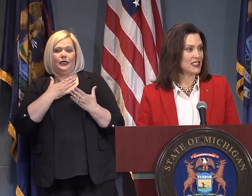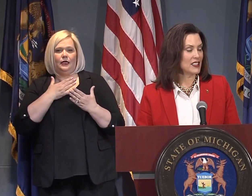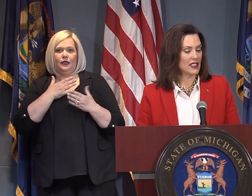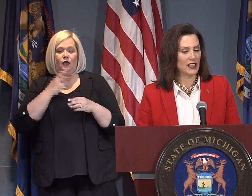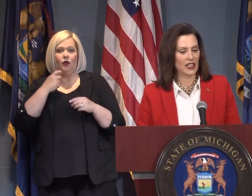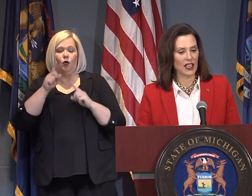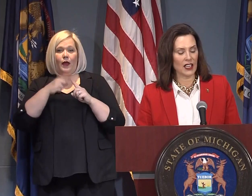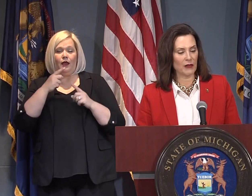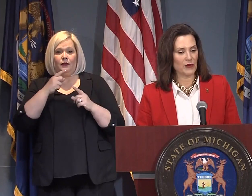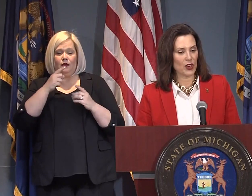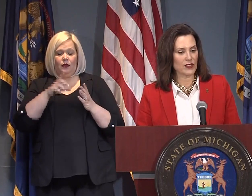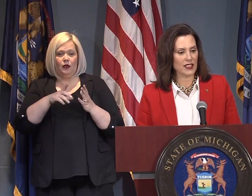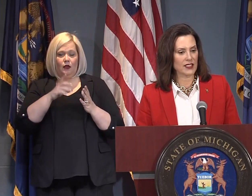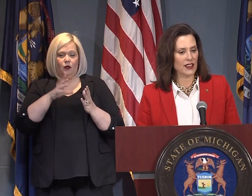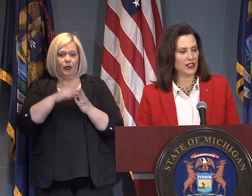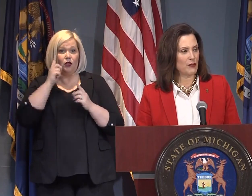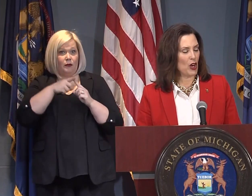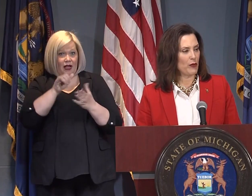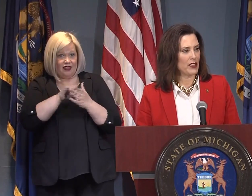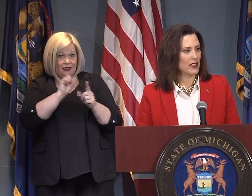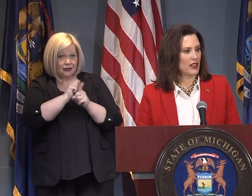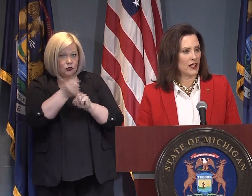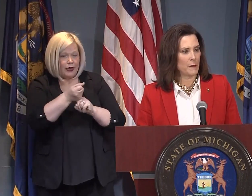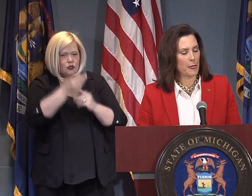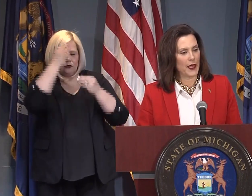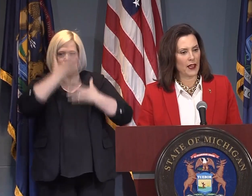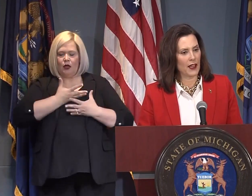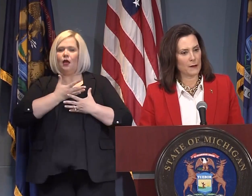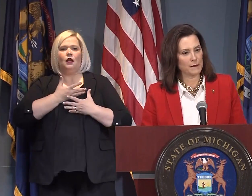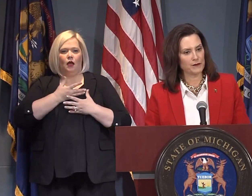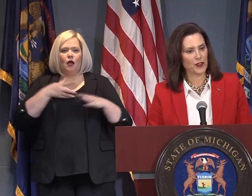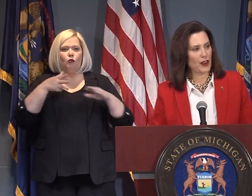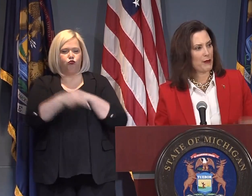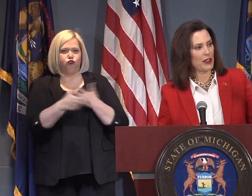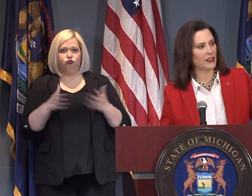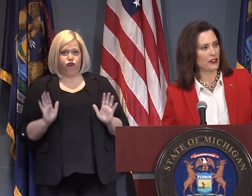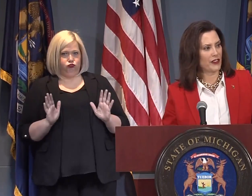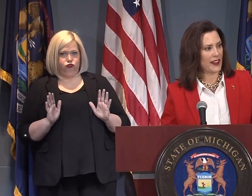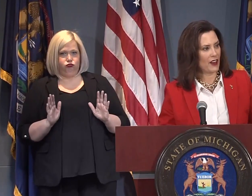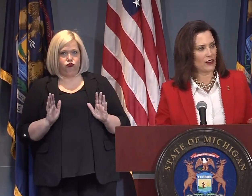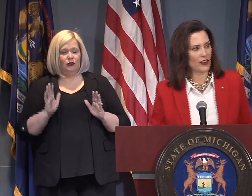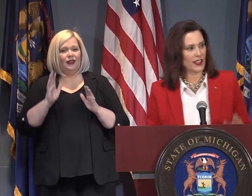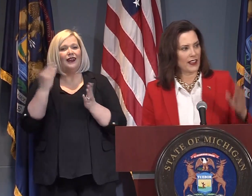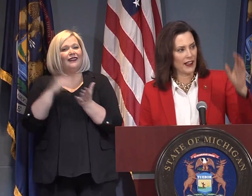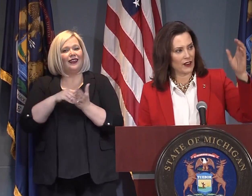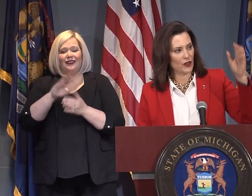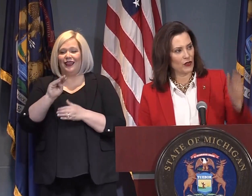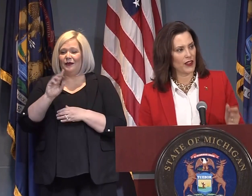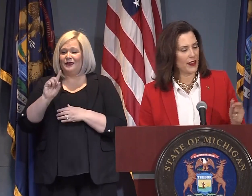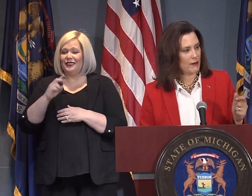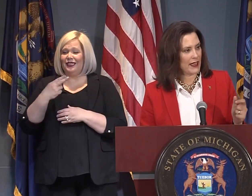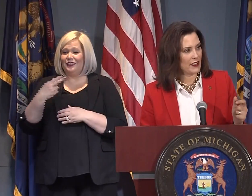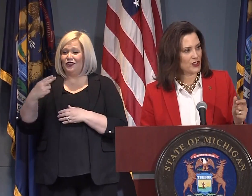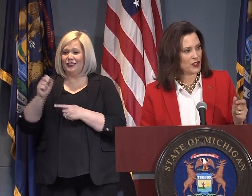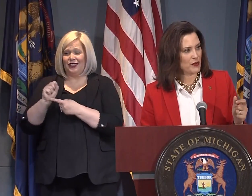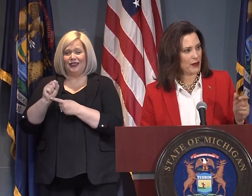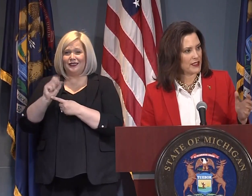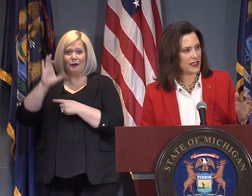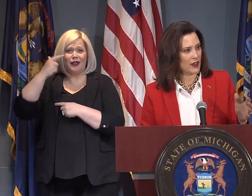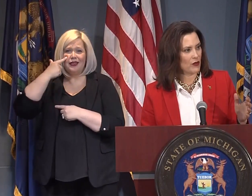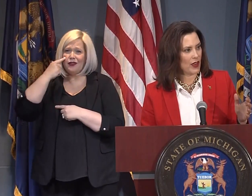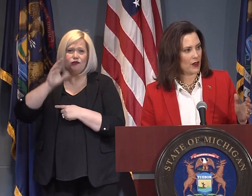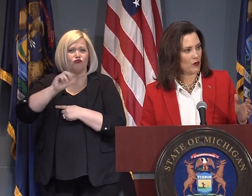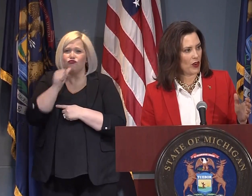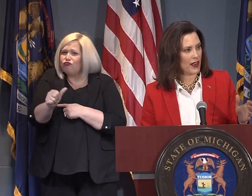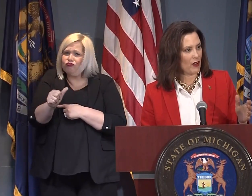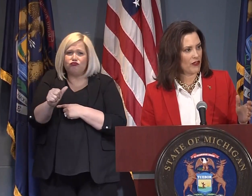it did. As I said, the department, they're not political. They are looking at making a judgment based